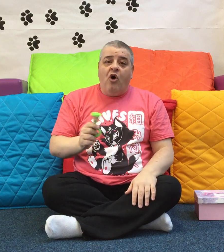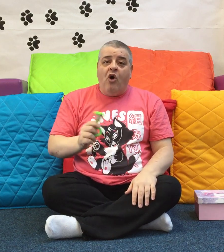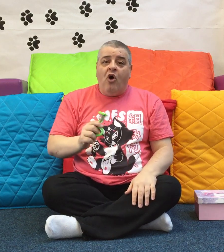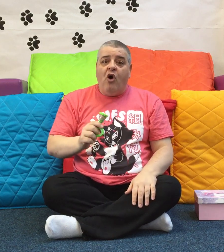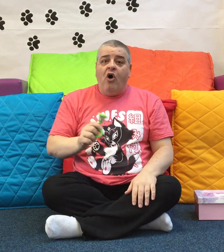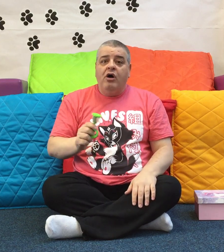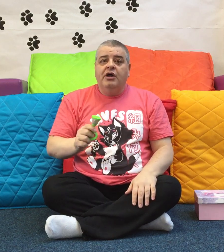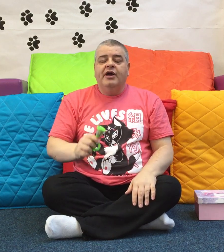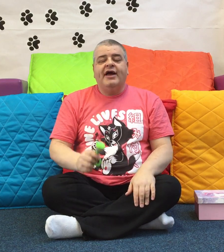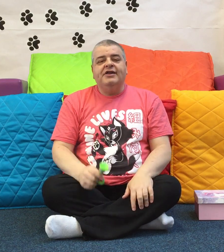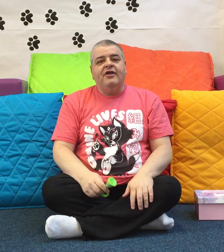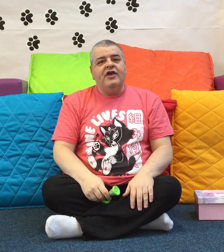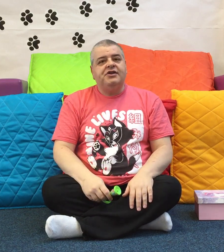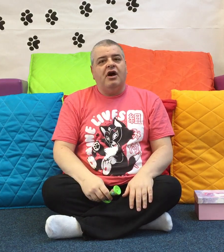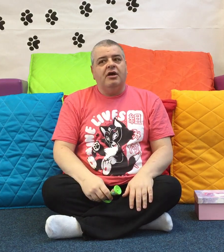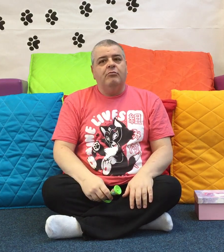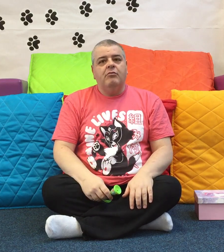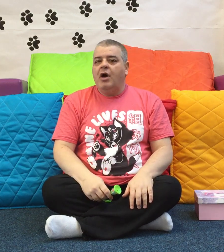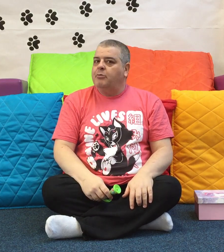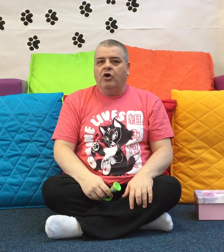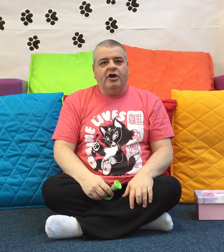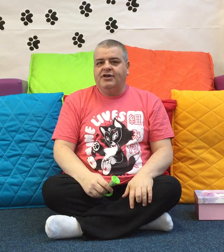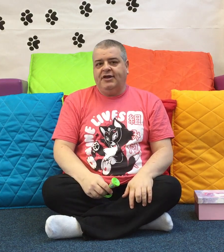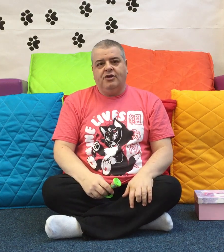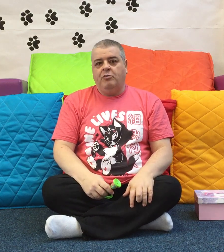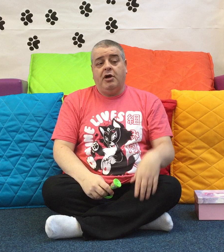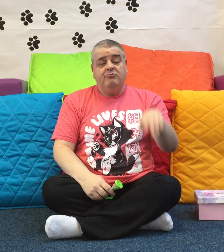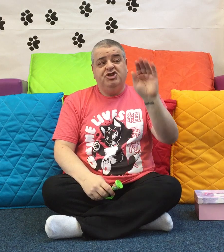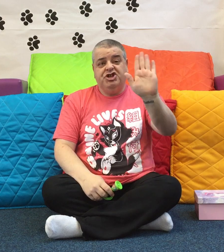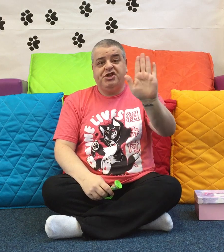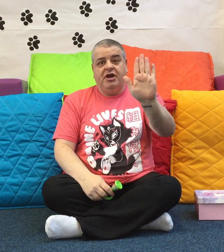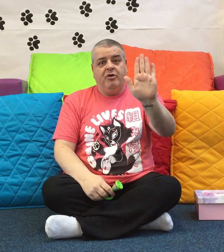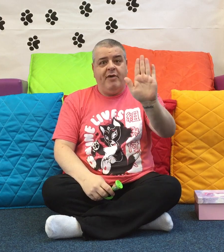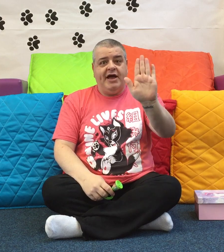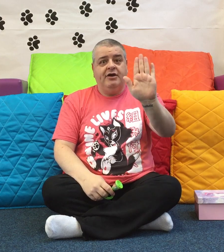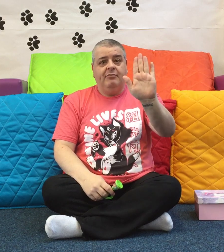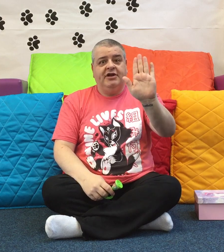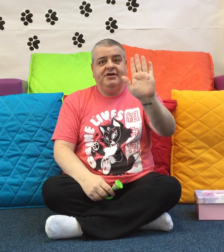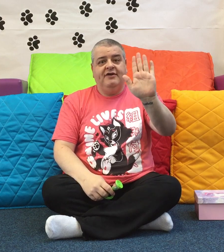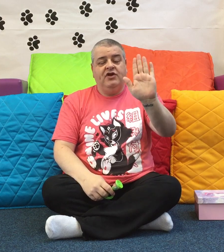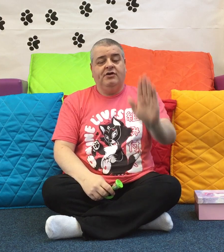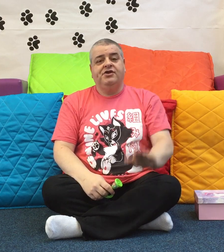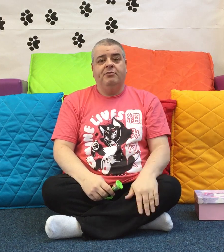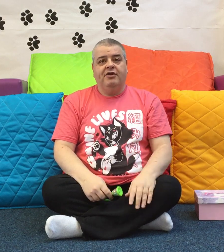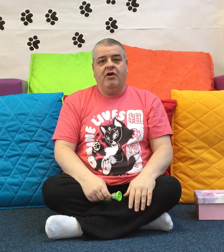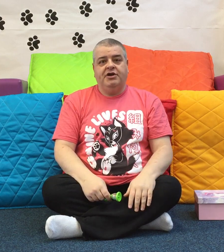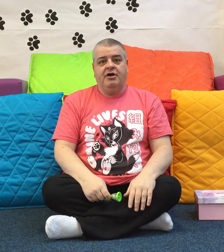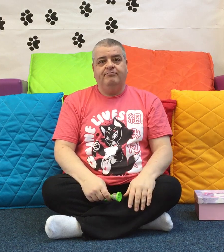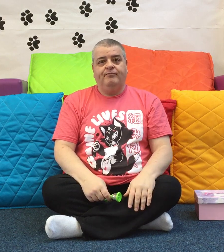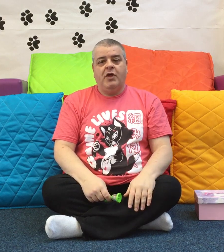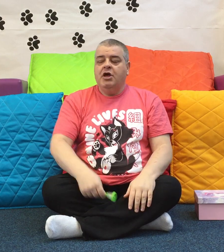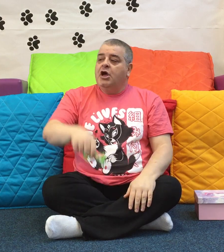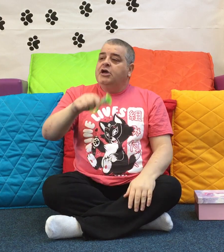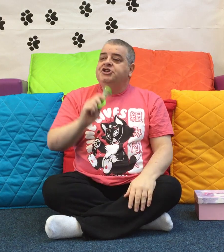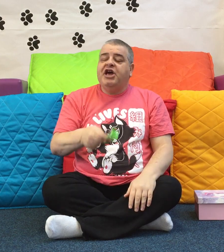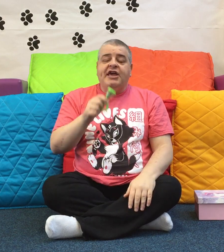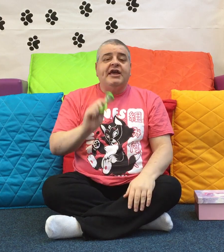more. Okay, so this time I'm not going to say stop. Just going to put my hand up. Let's see if you can stop at the right time. Shake